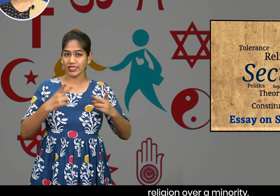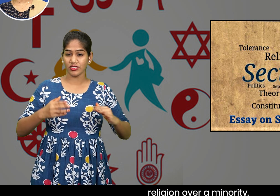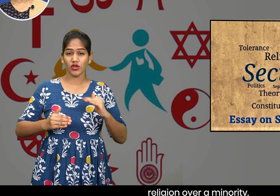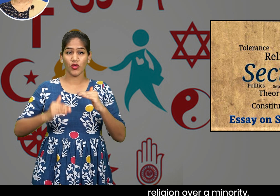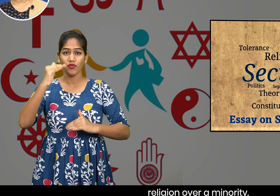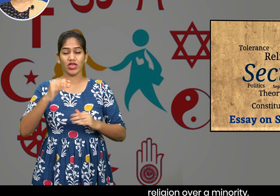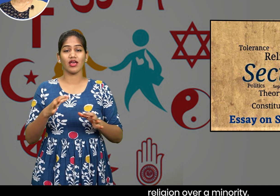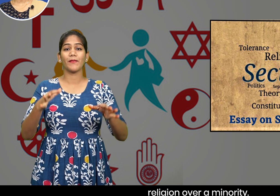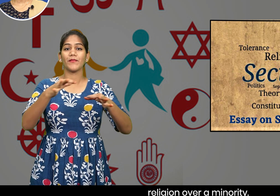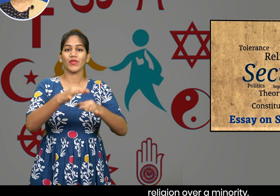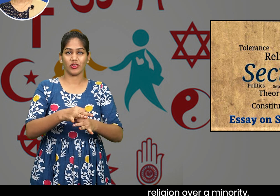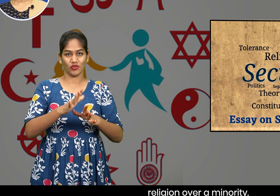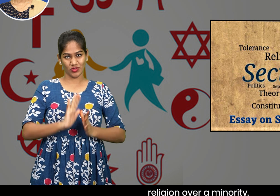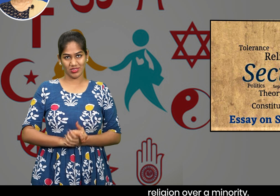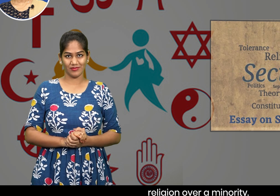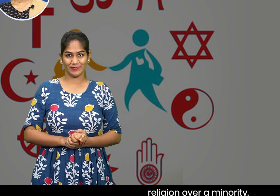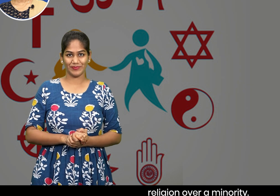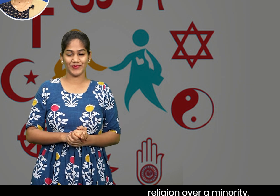a minority.